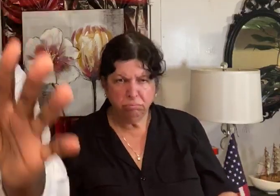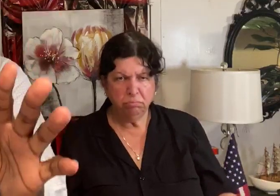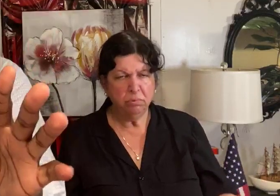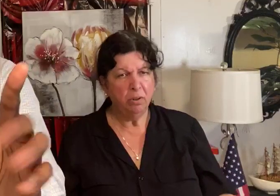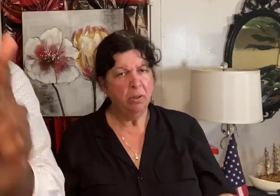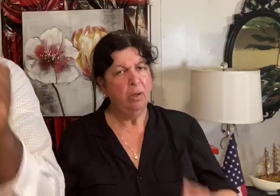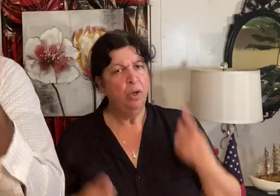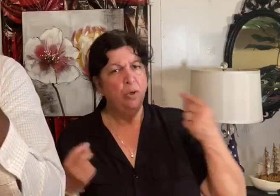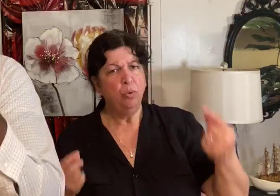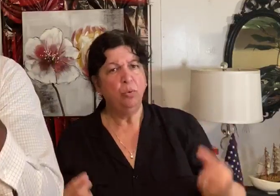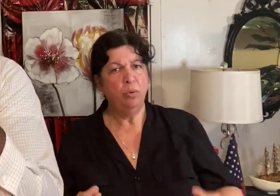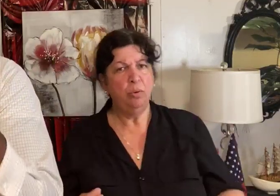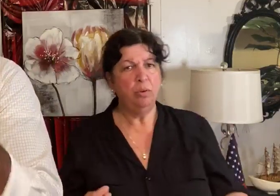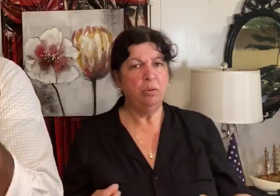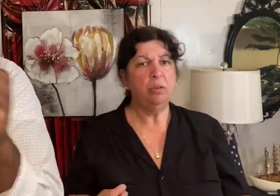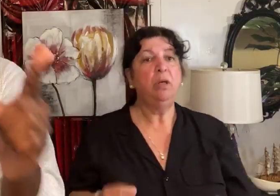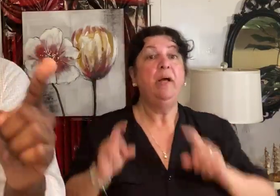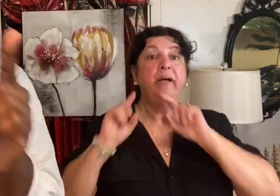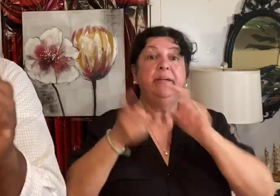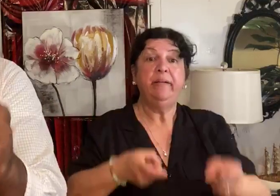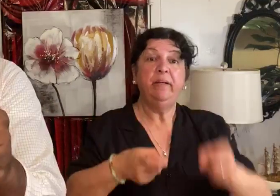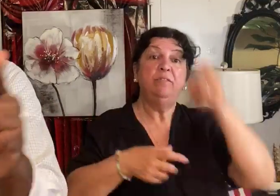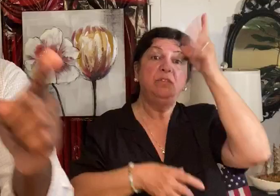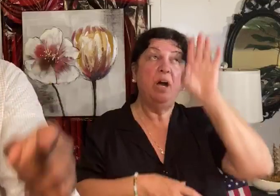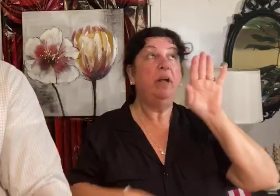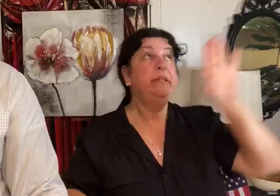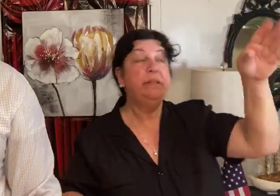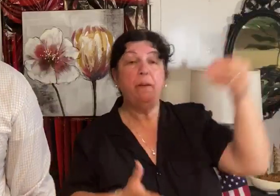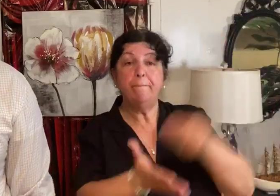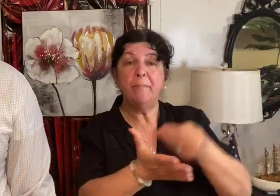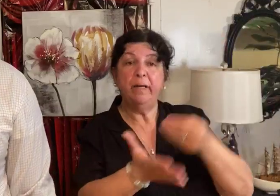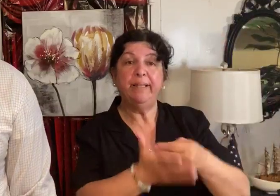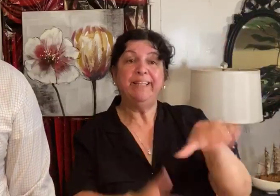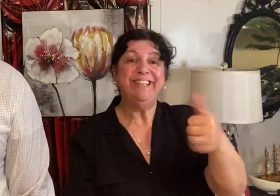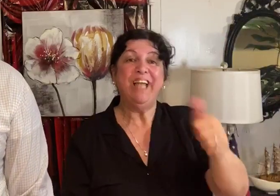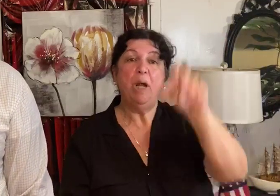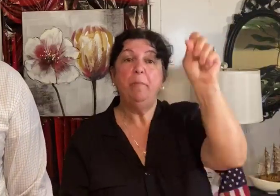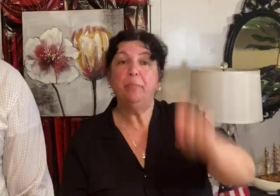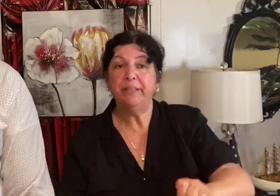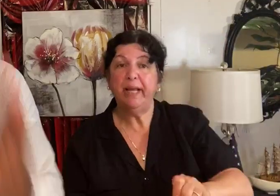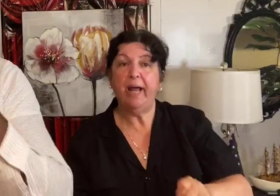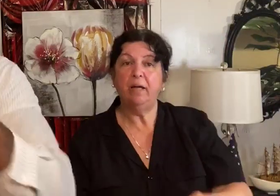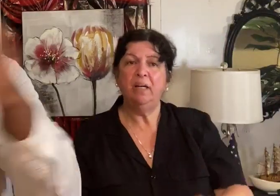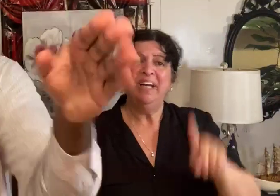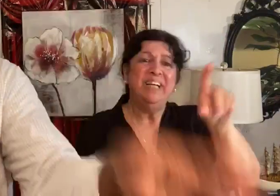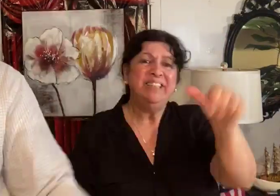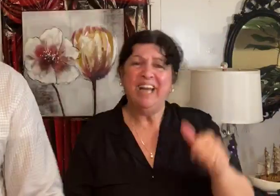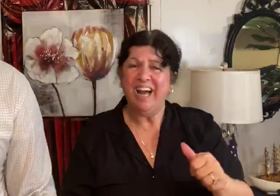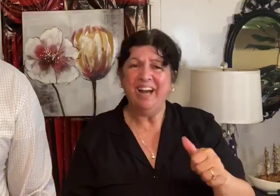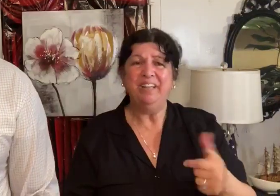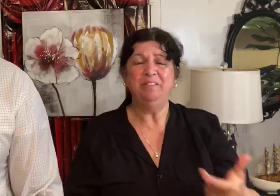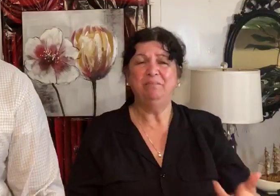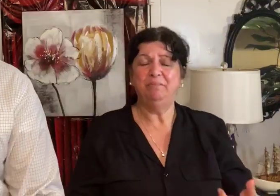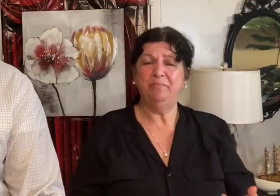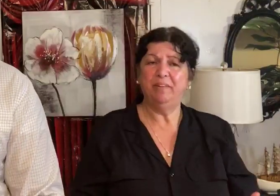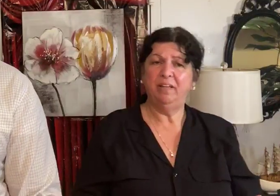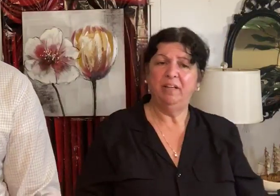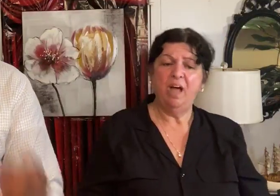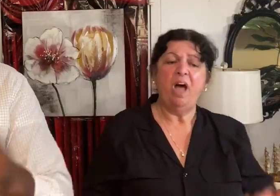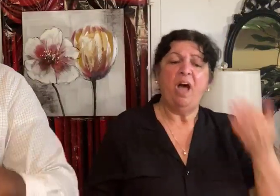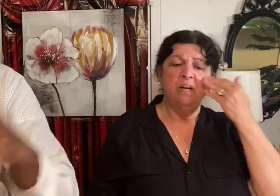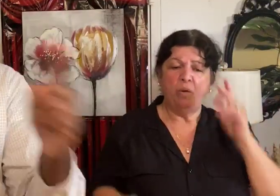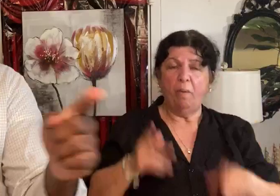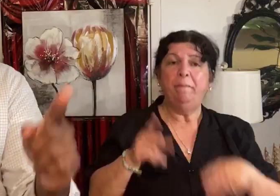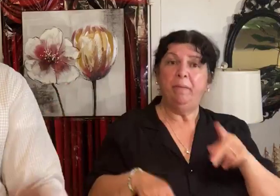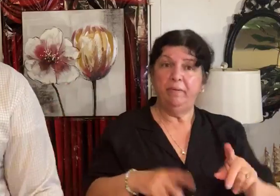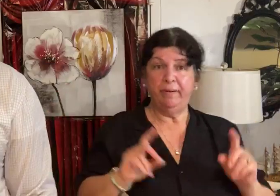the least you can do is give God what's his, that 10%, and tithe. That's the least you can do. I've known people